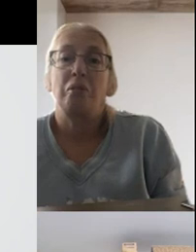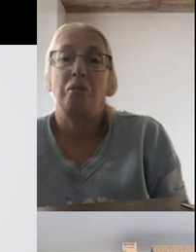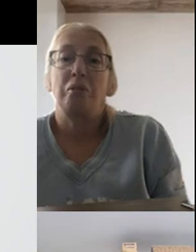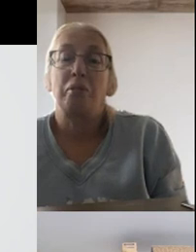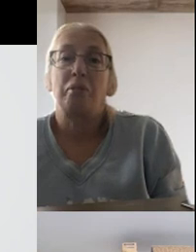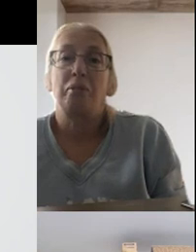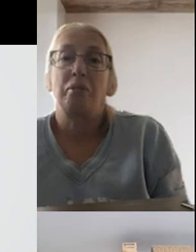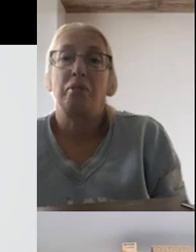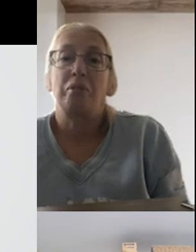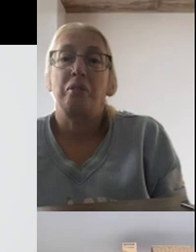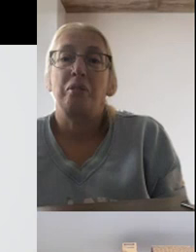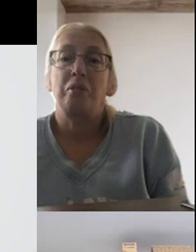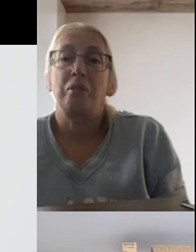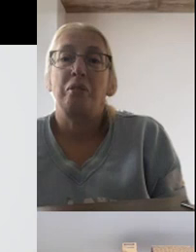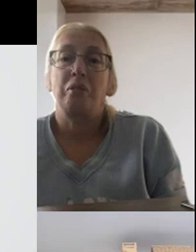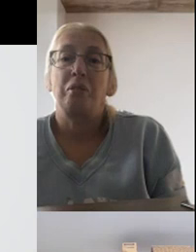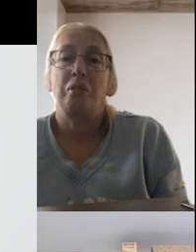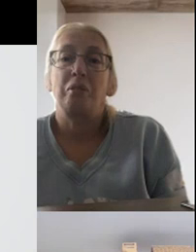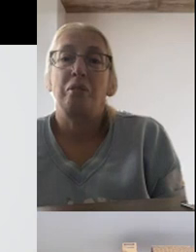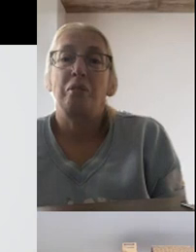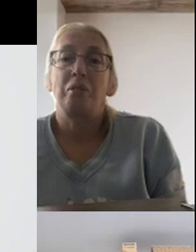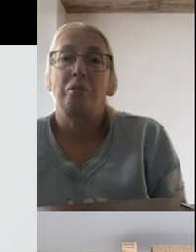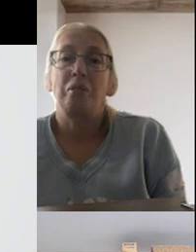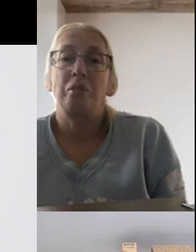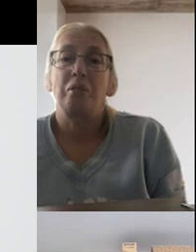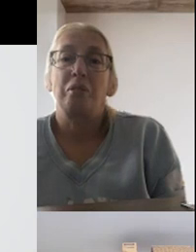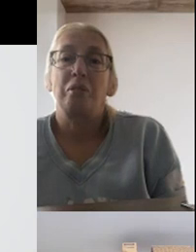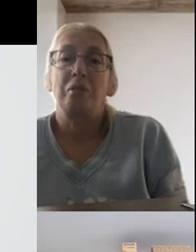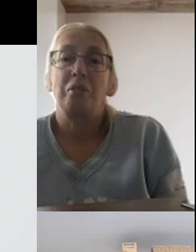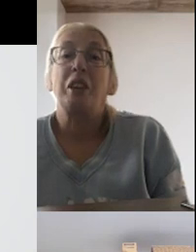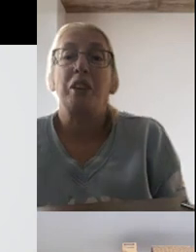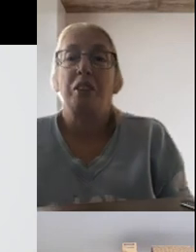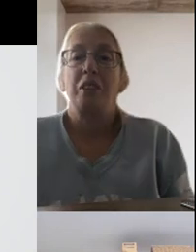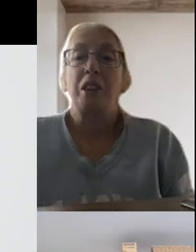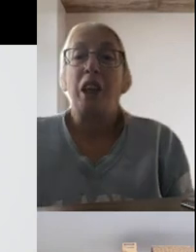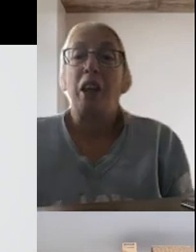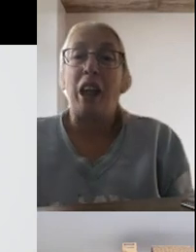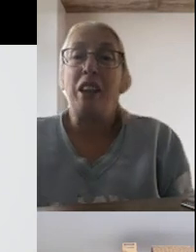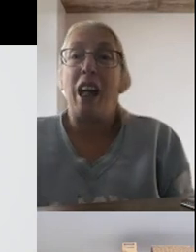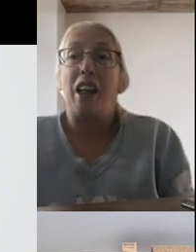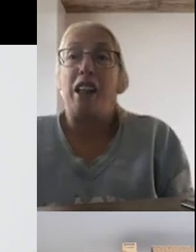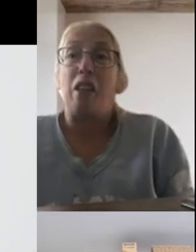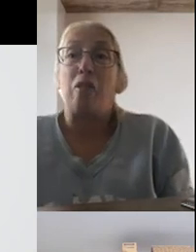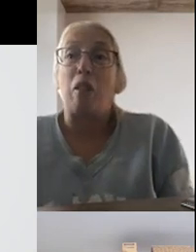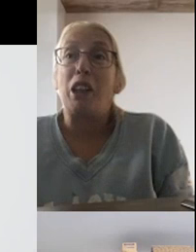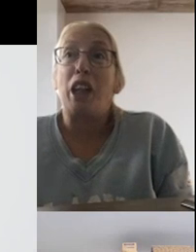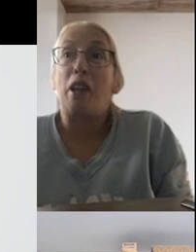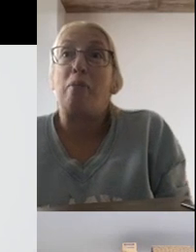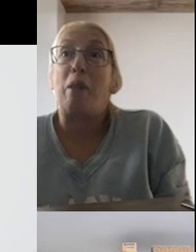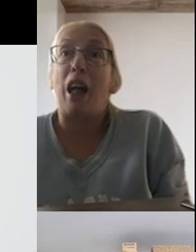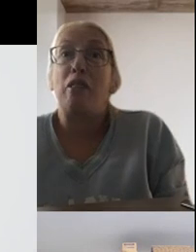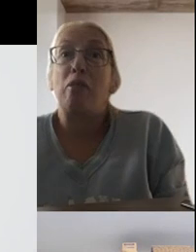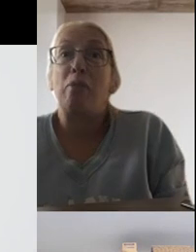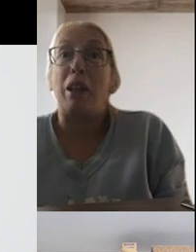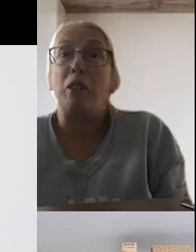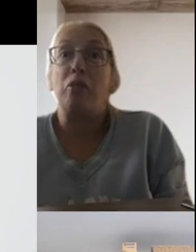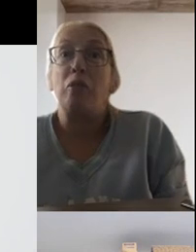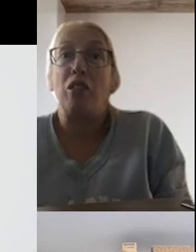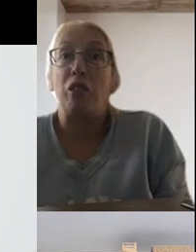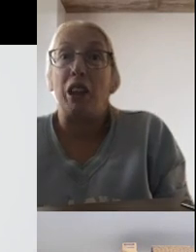herself briefly before we go on through the slides. Alison. Okay, hi everyone.